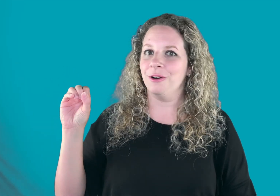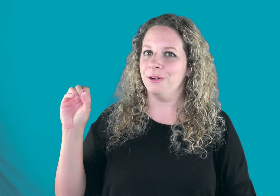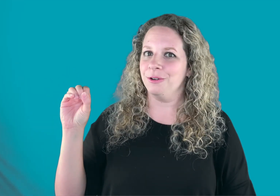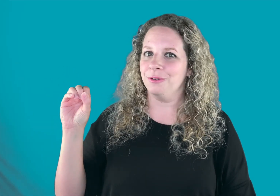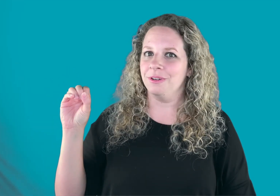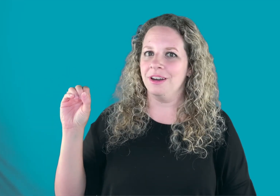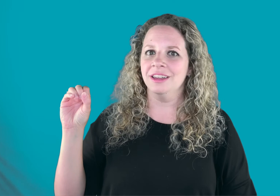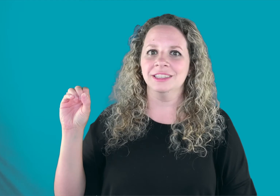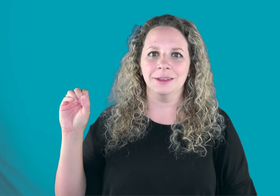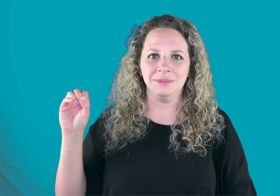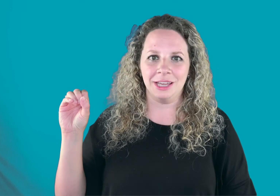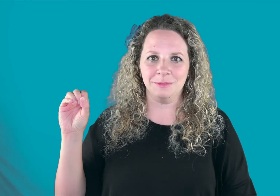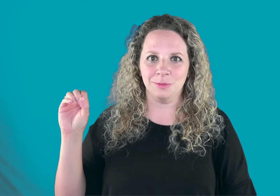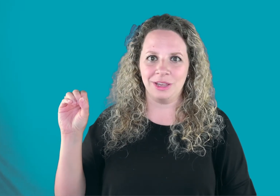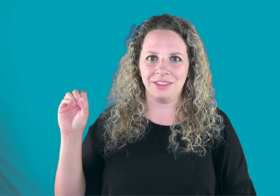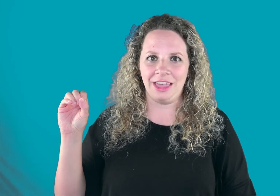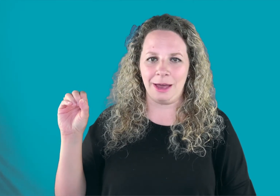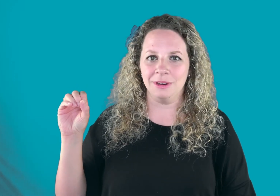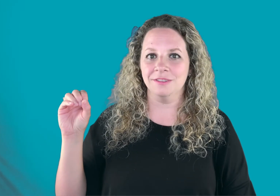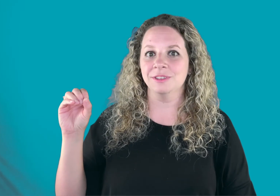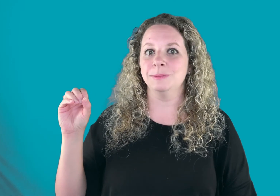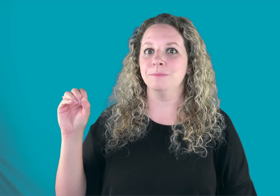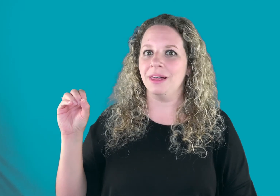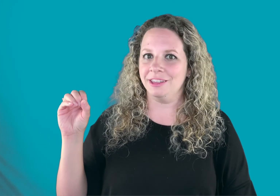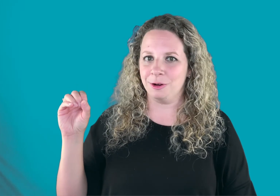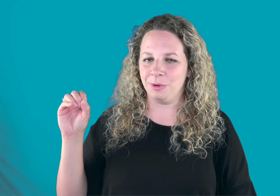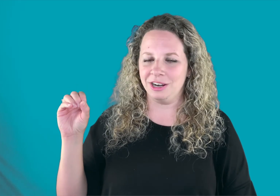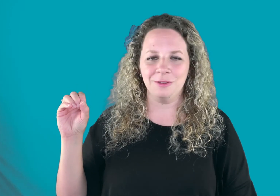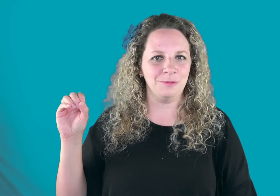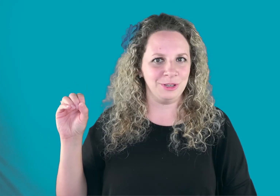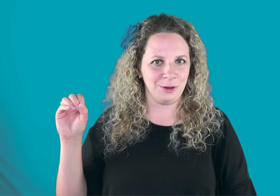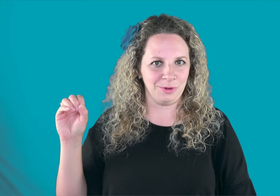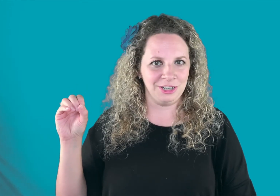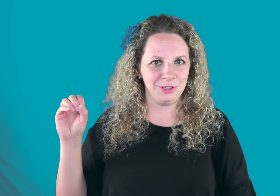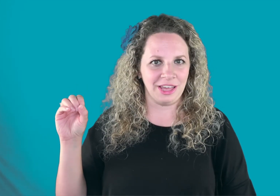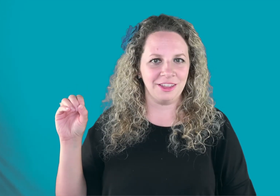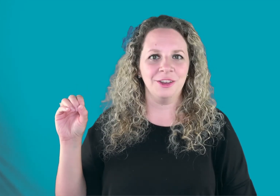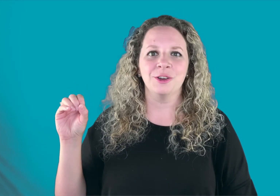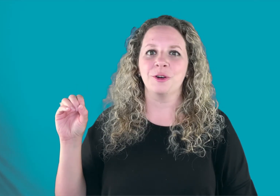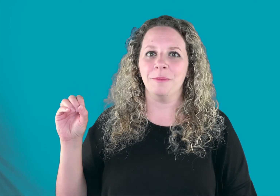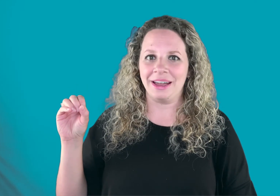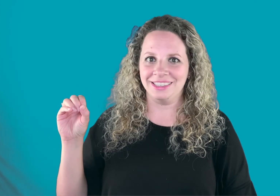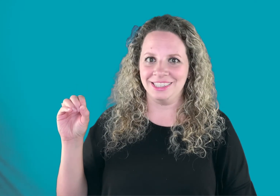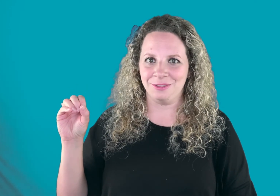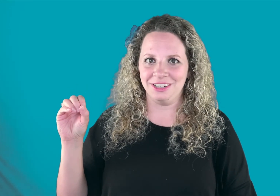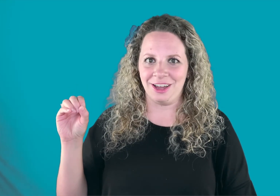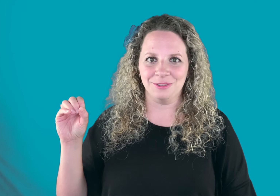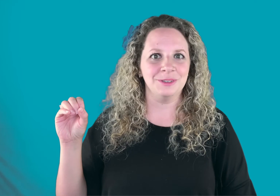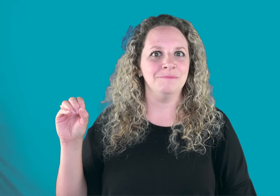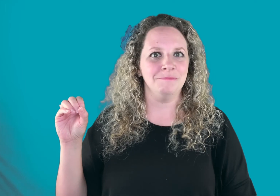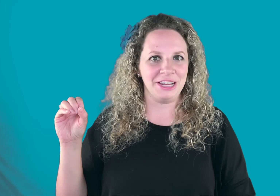C-O-O. Sometimes we get in the habit of spelling a word. We don't want to do that. Go back and sound it out. Make sure